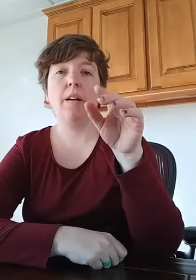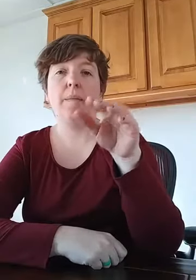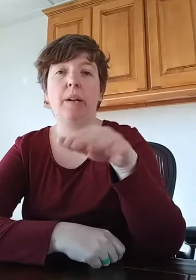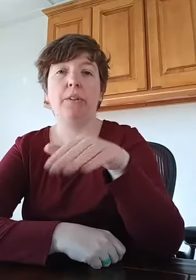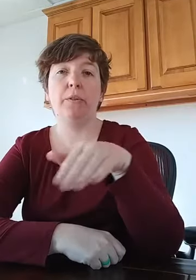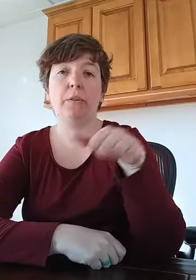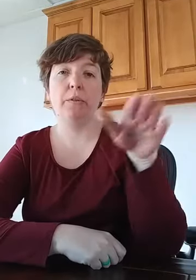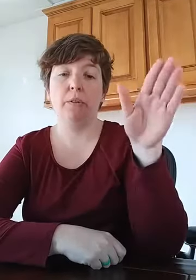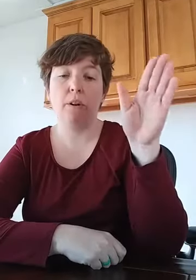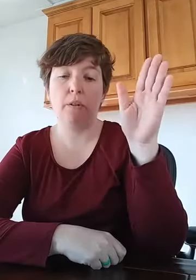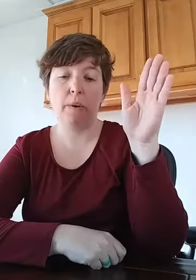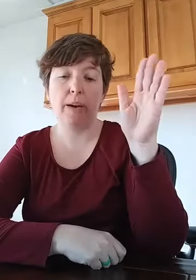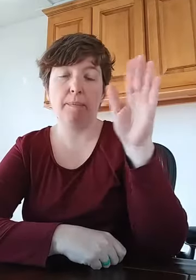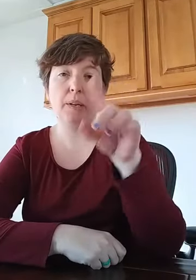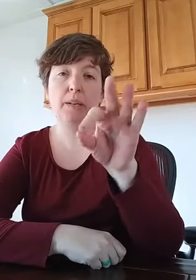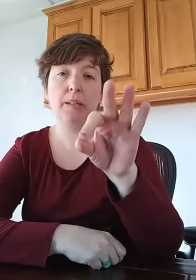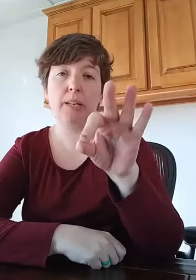And you use that all the way up to